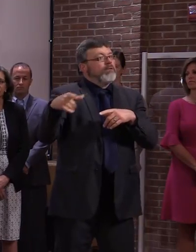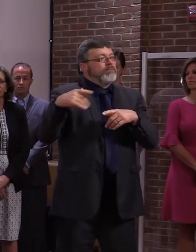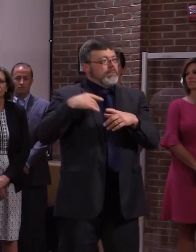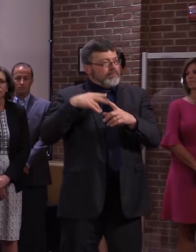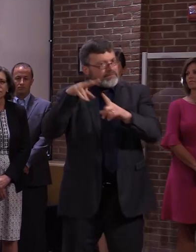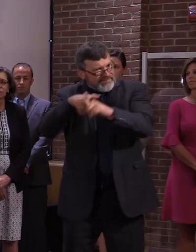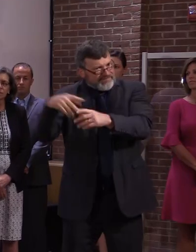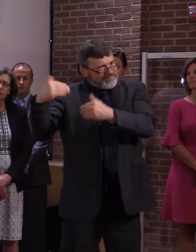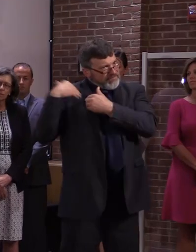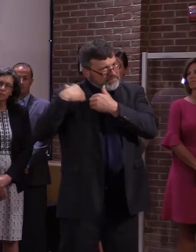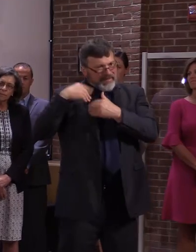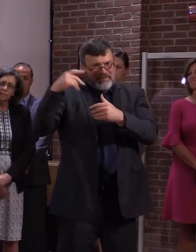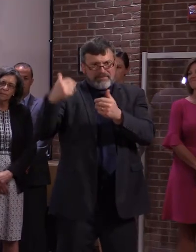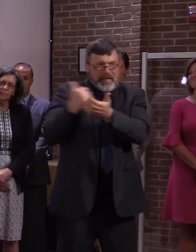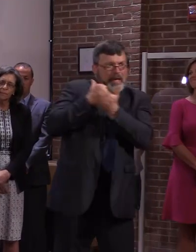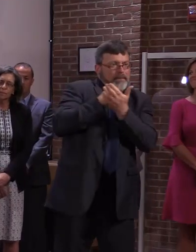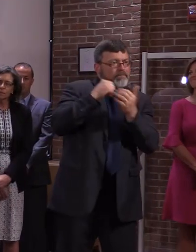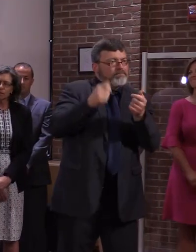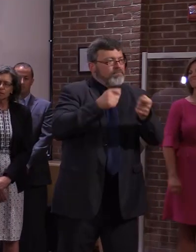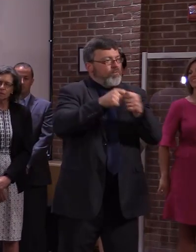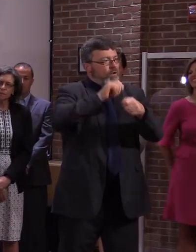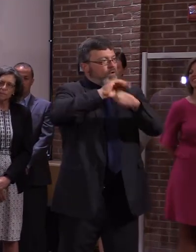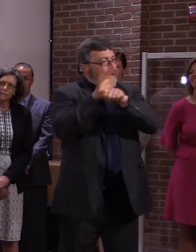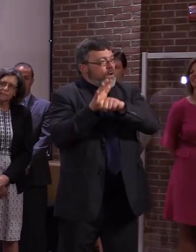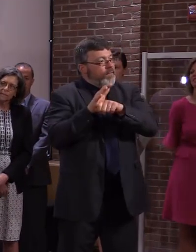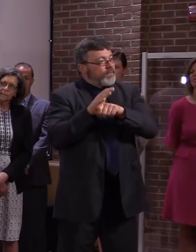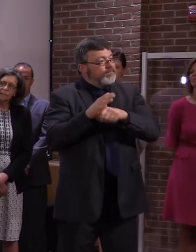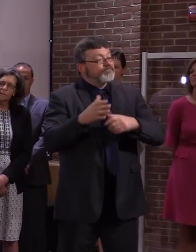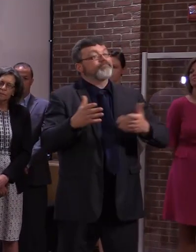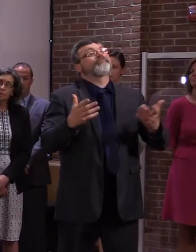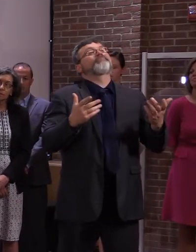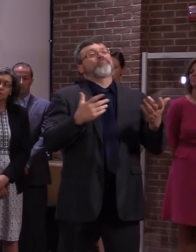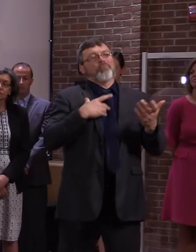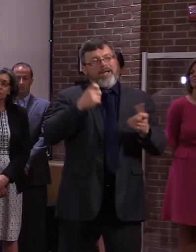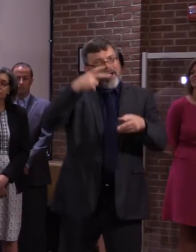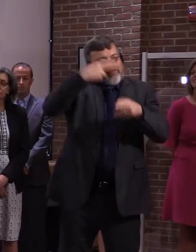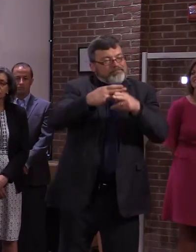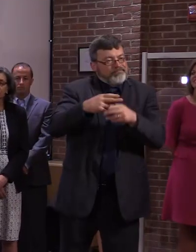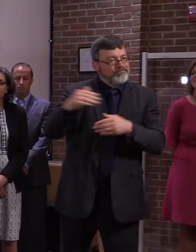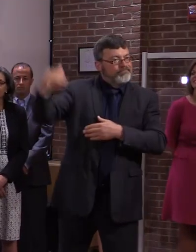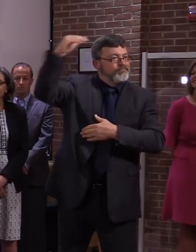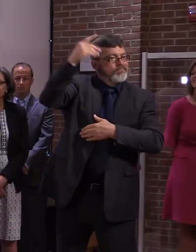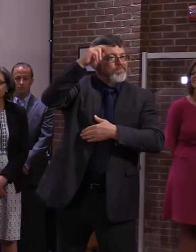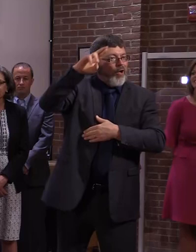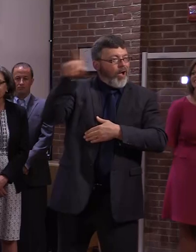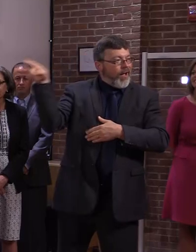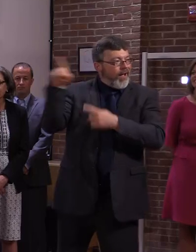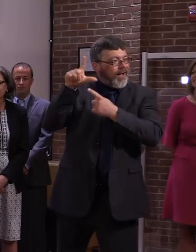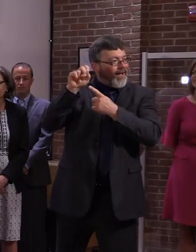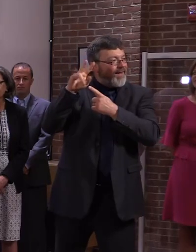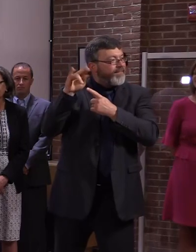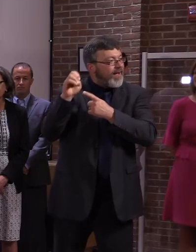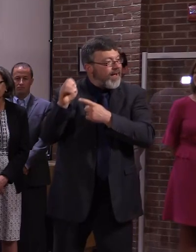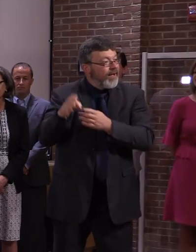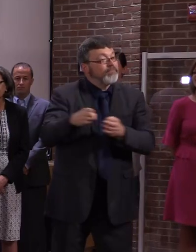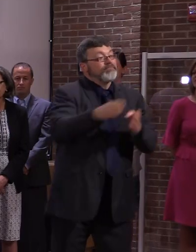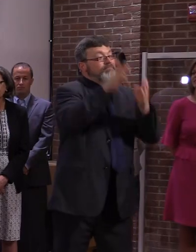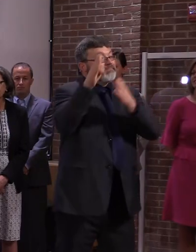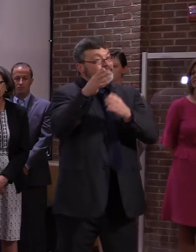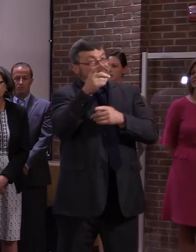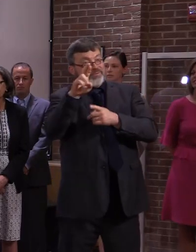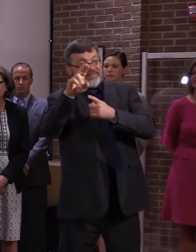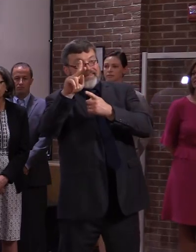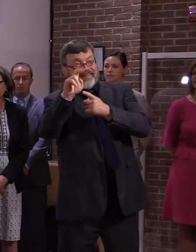And then, of course, there's Dr. Levine and our state epidemiologists, Dr. Kelso, and their teams,